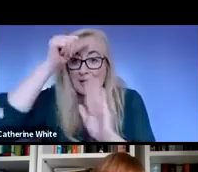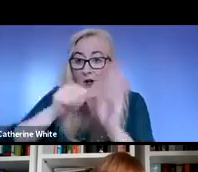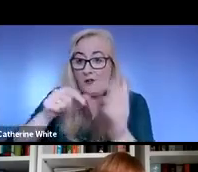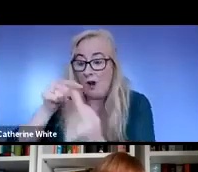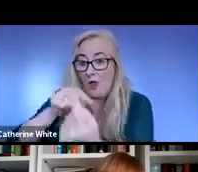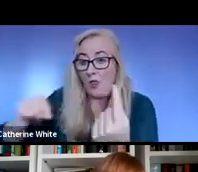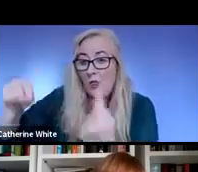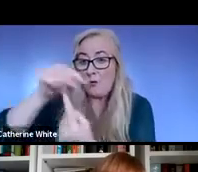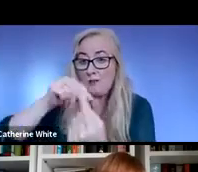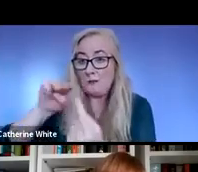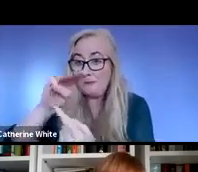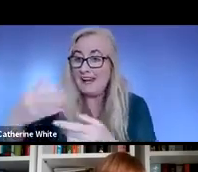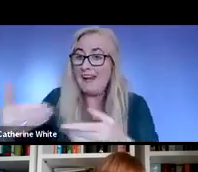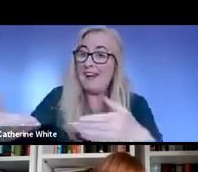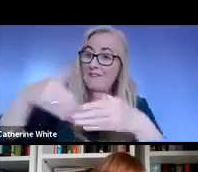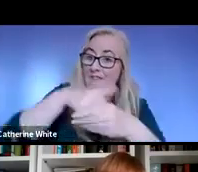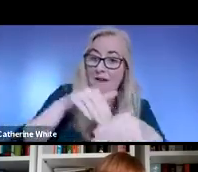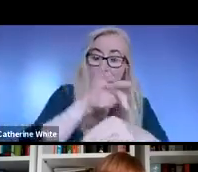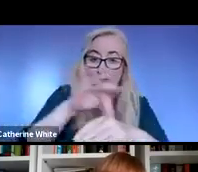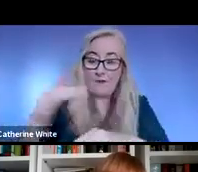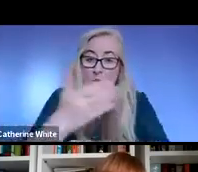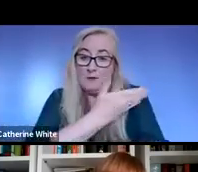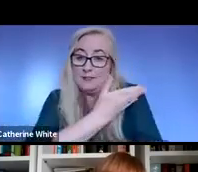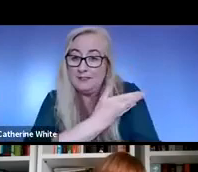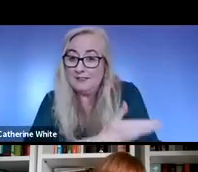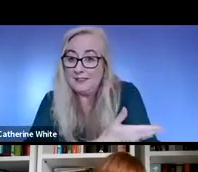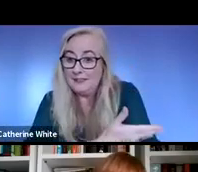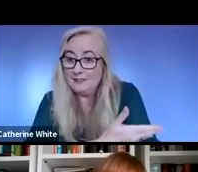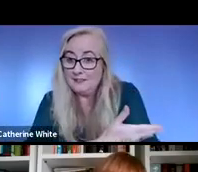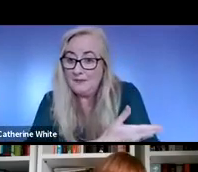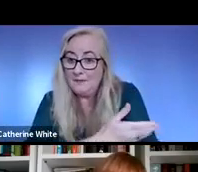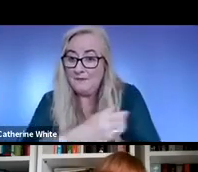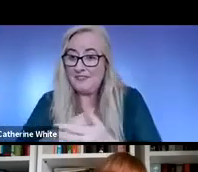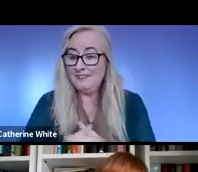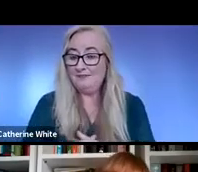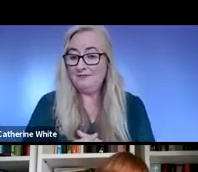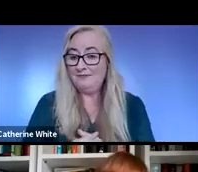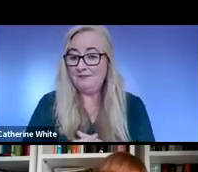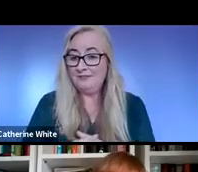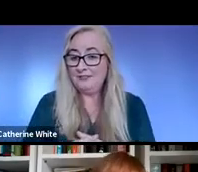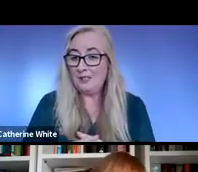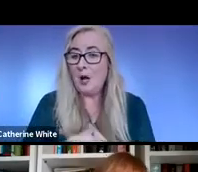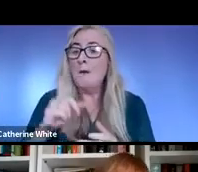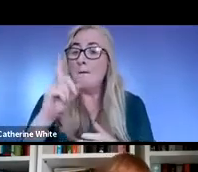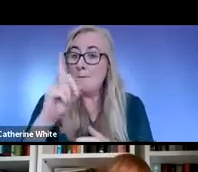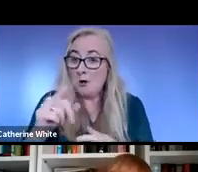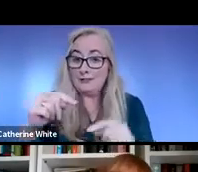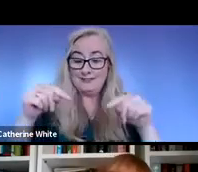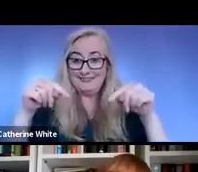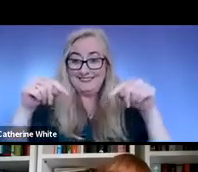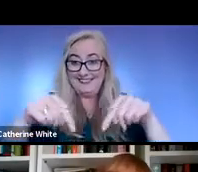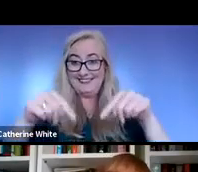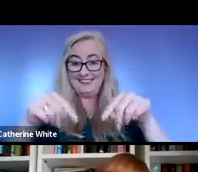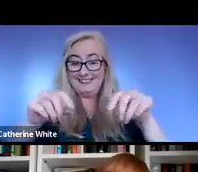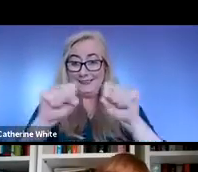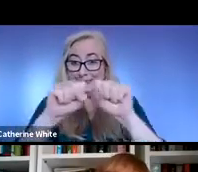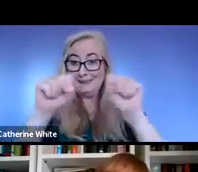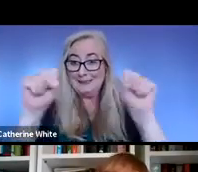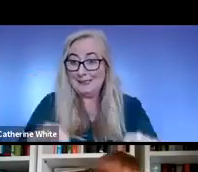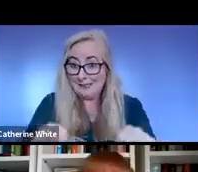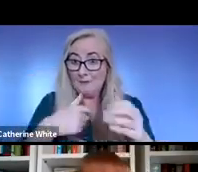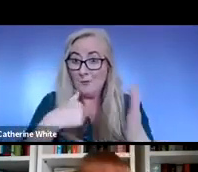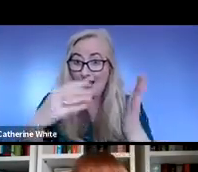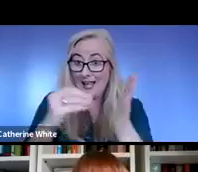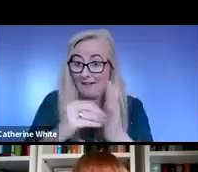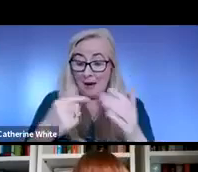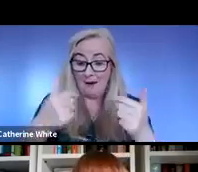beginning. Do I think capitalism is the ideal solution to bring in equity? No, but it's the system that we have currently. And for me,